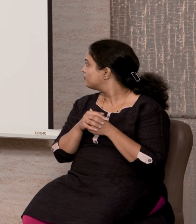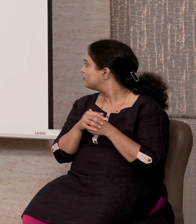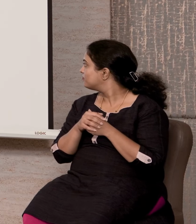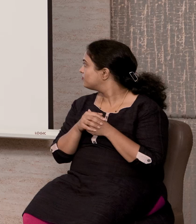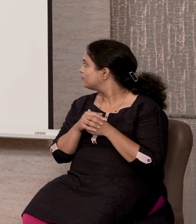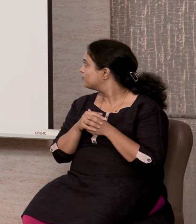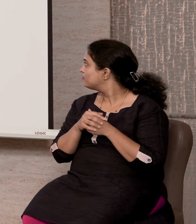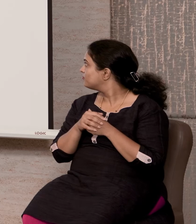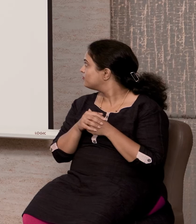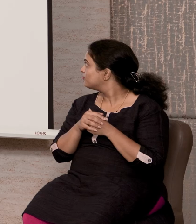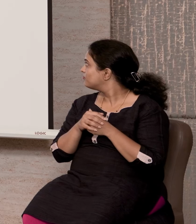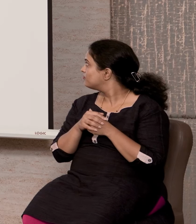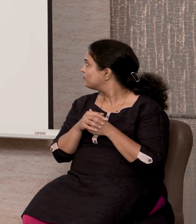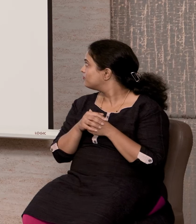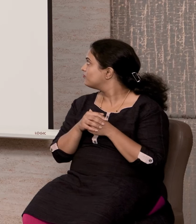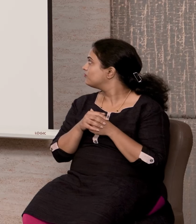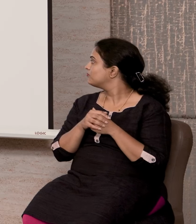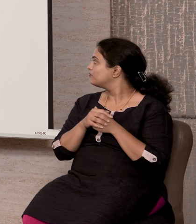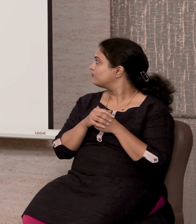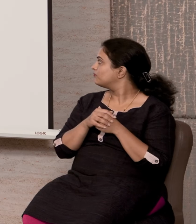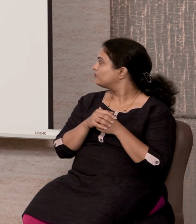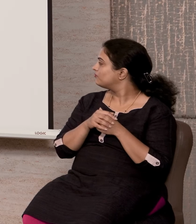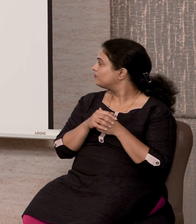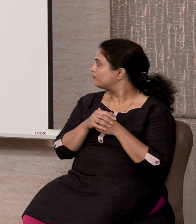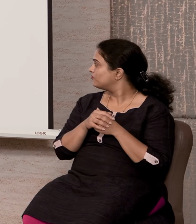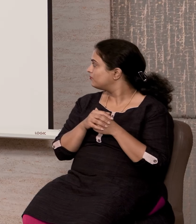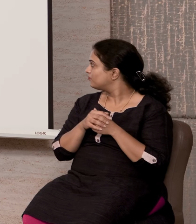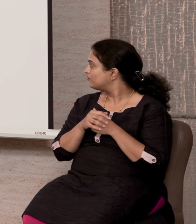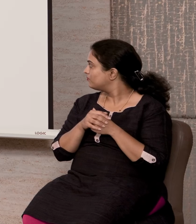people, where the game itself would teach about these guidelines, right? So what is,